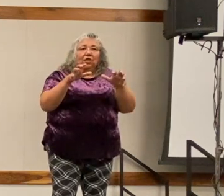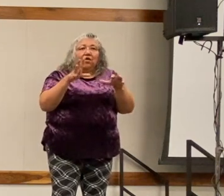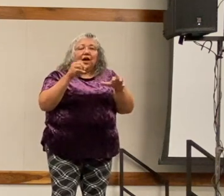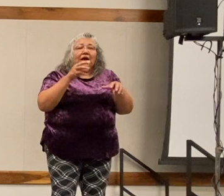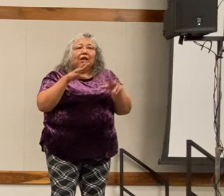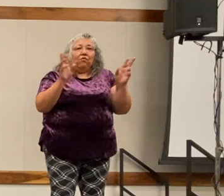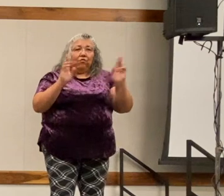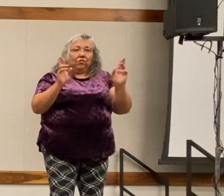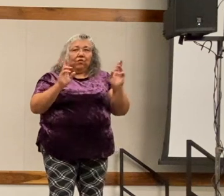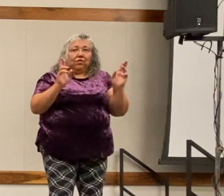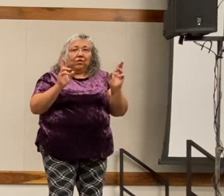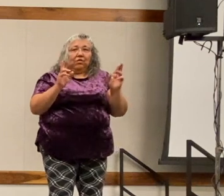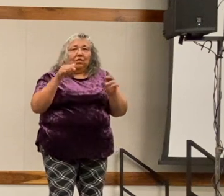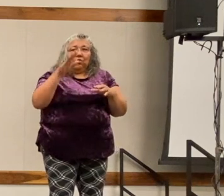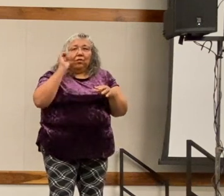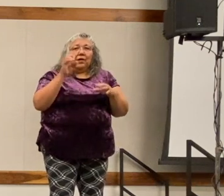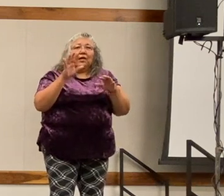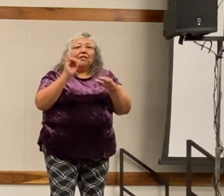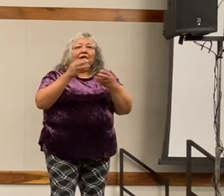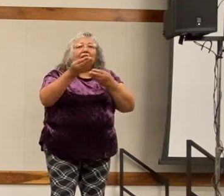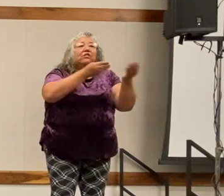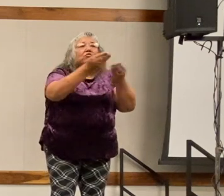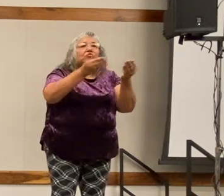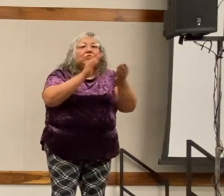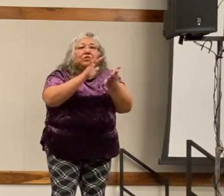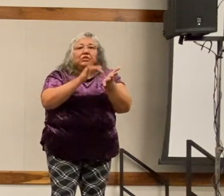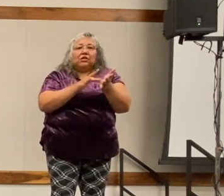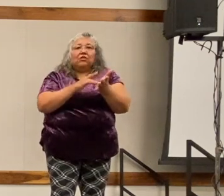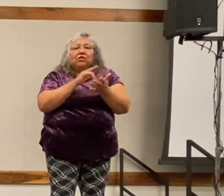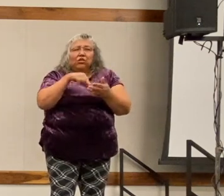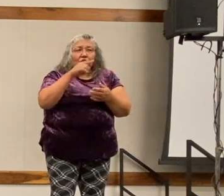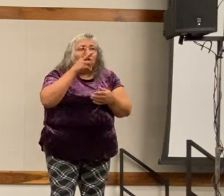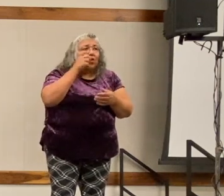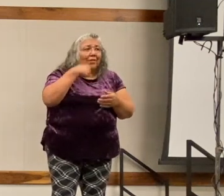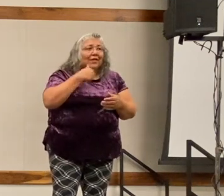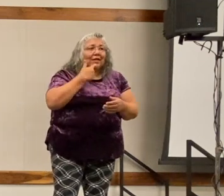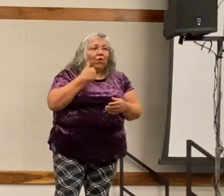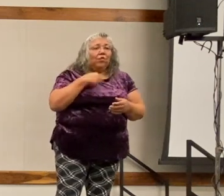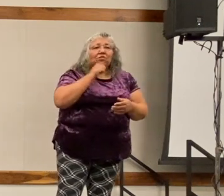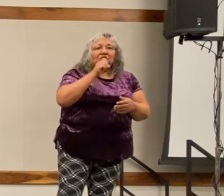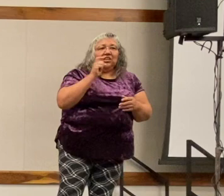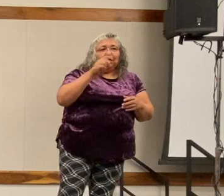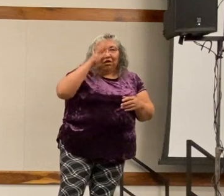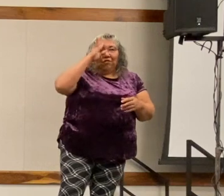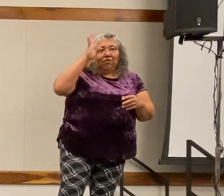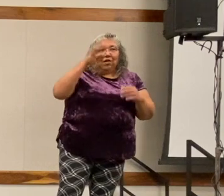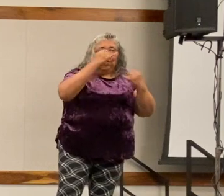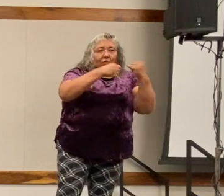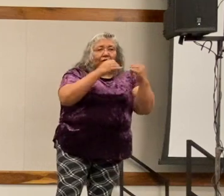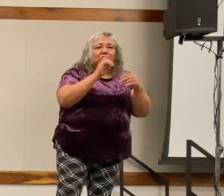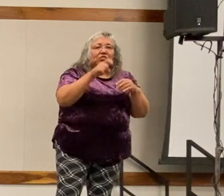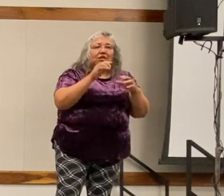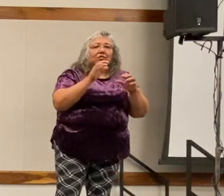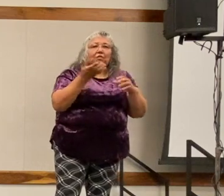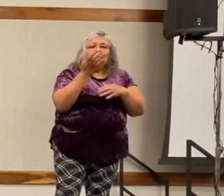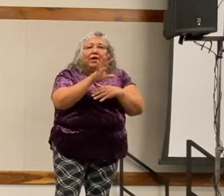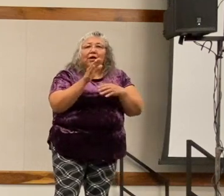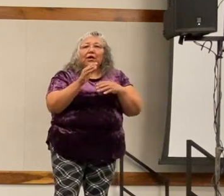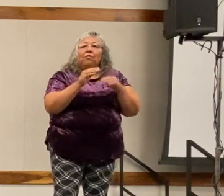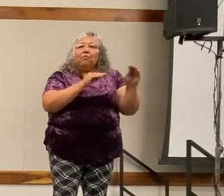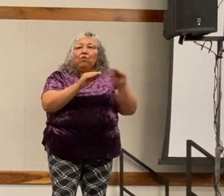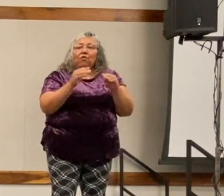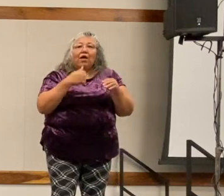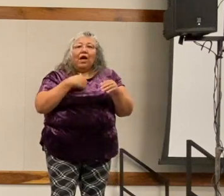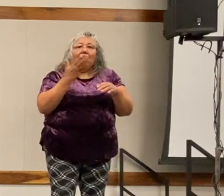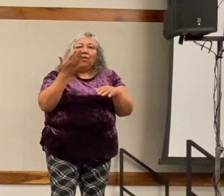fridge. It'll be like a distribution center. Now, you heard me say that we don't need to reinvent the wheel, we just gotta help the wheel move. But when I